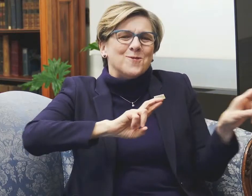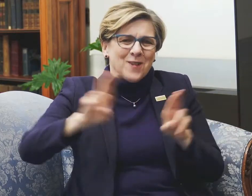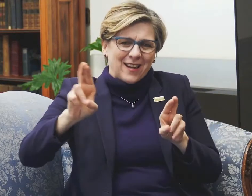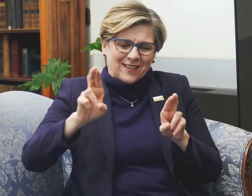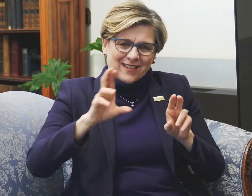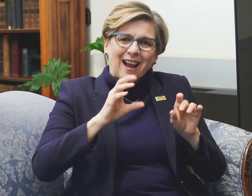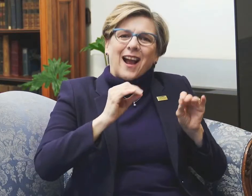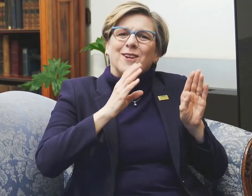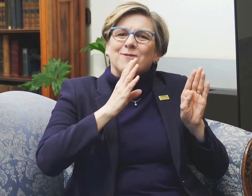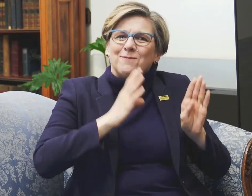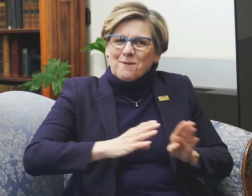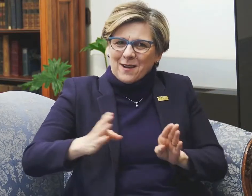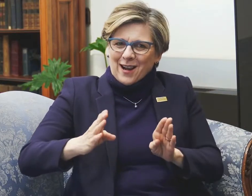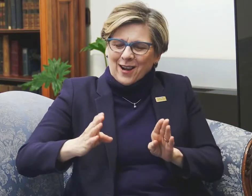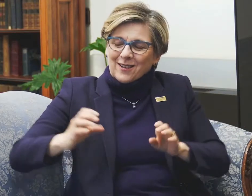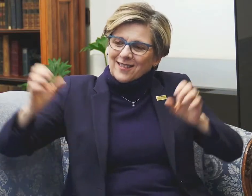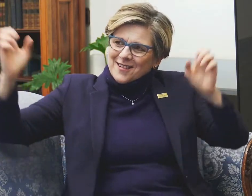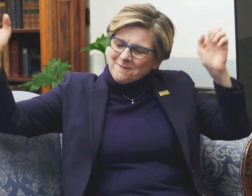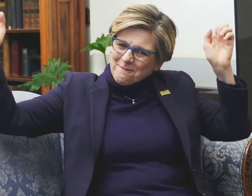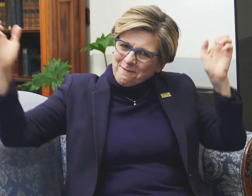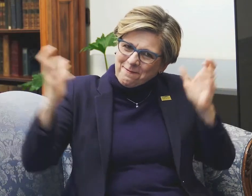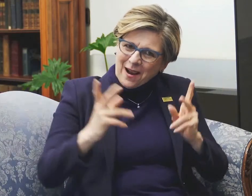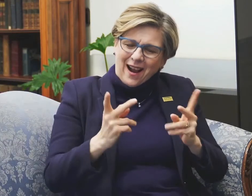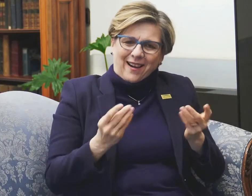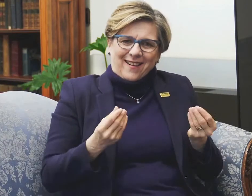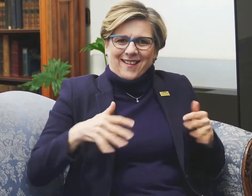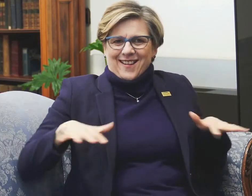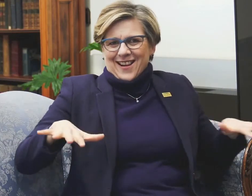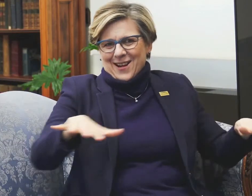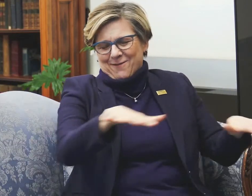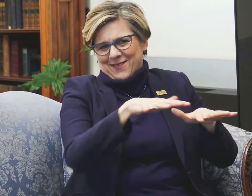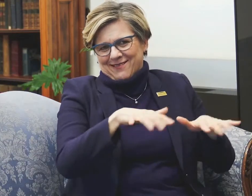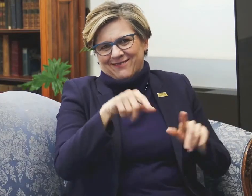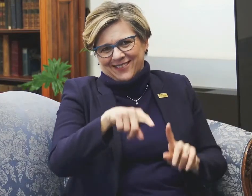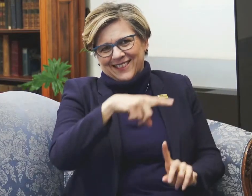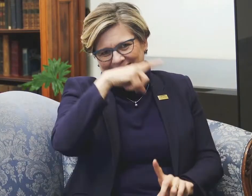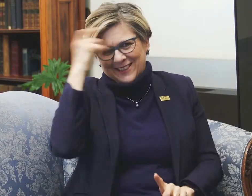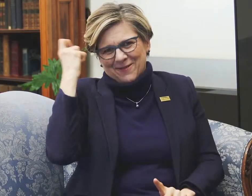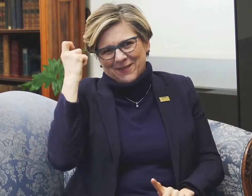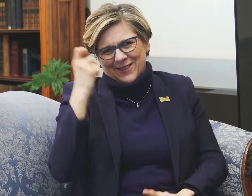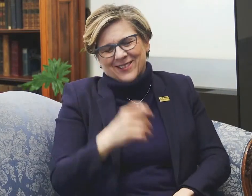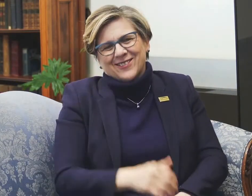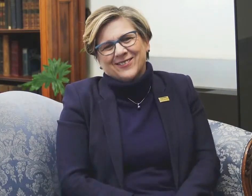are ready and prepared to return to the campus this summer.